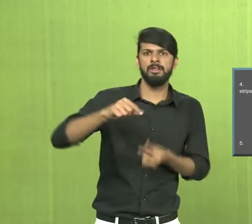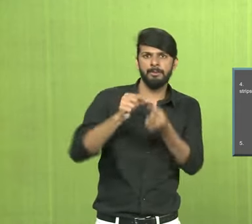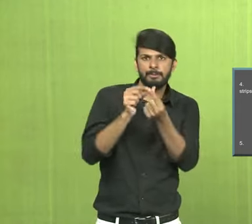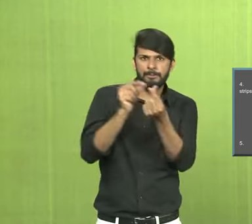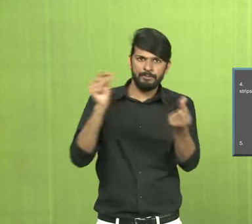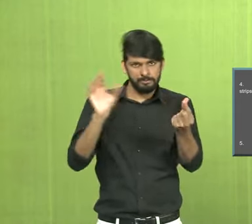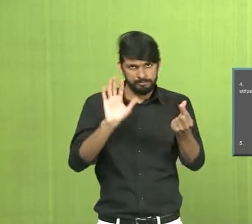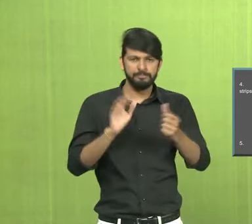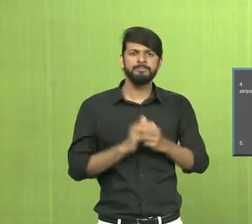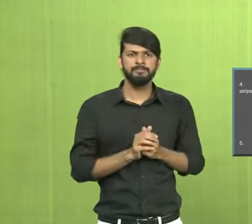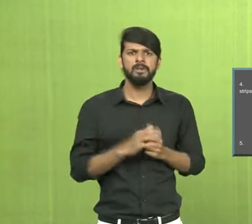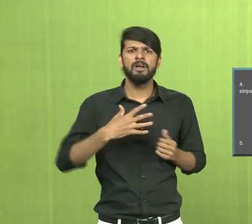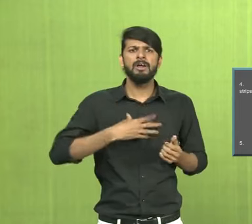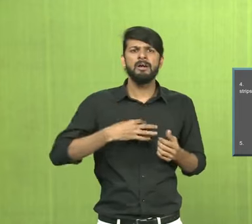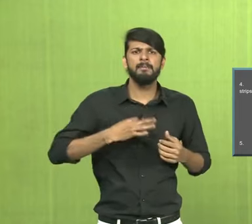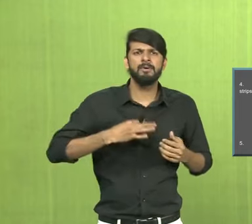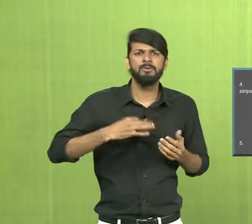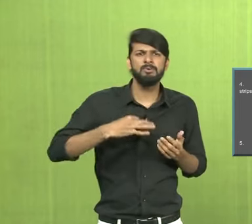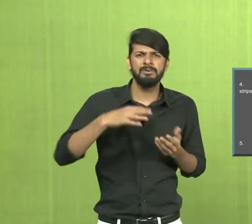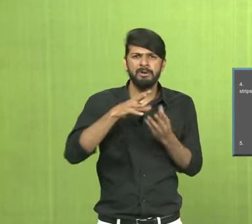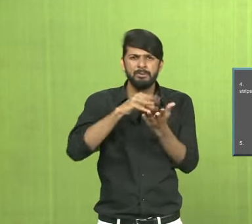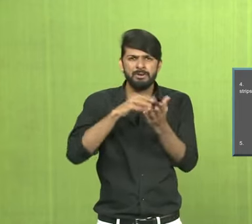along with cotton wool to make a brush.